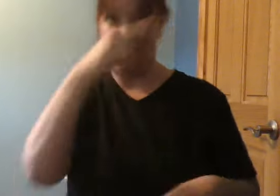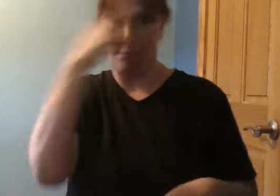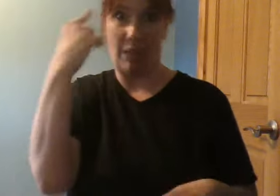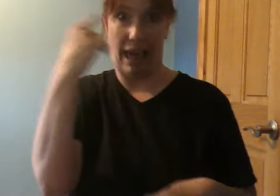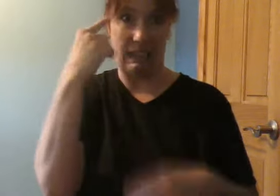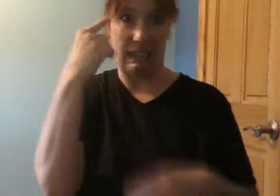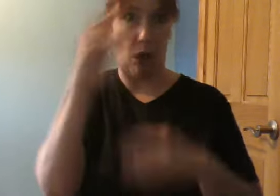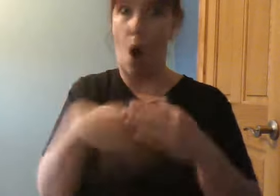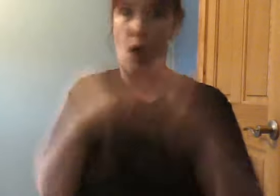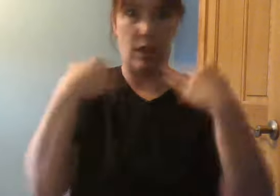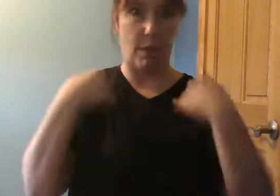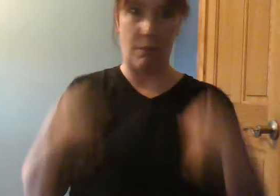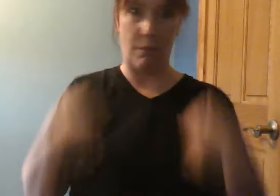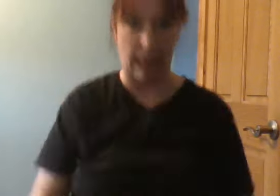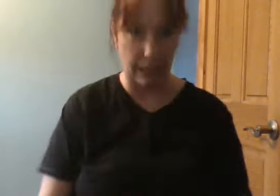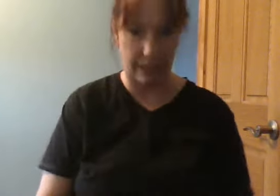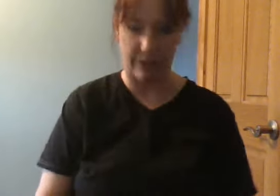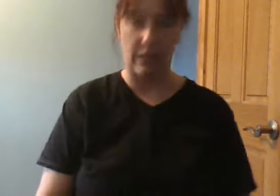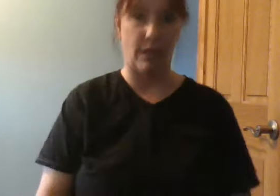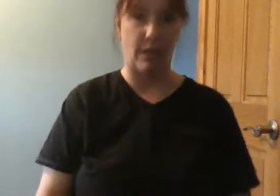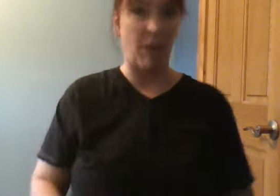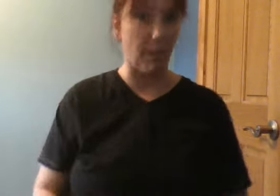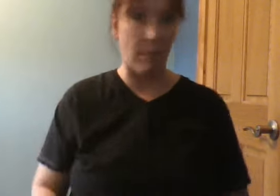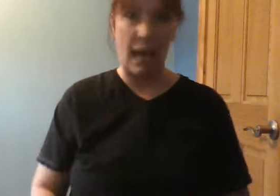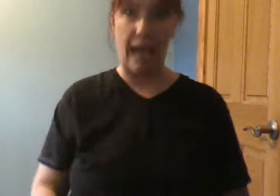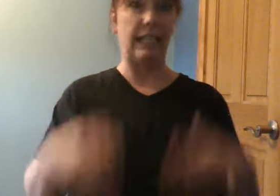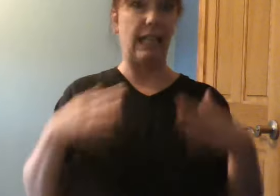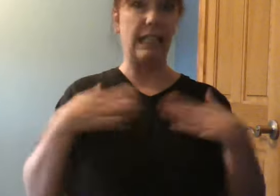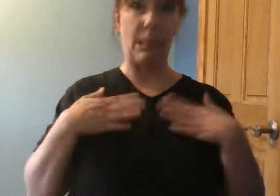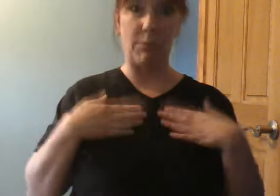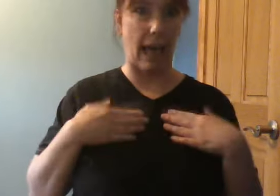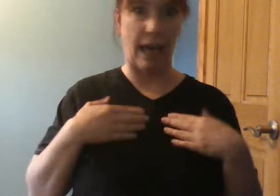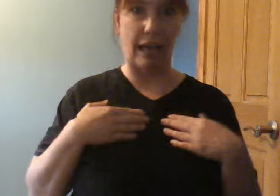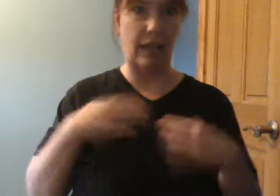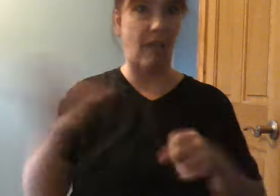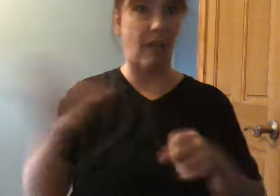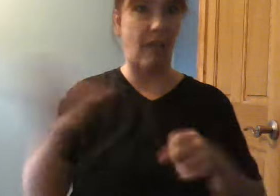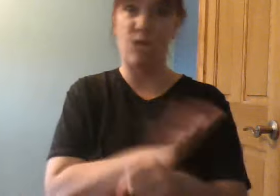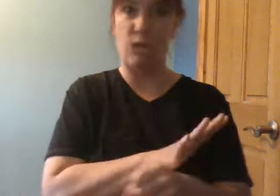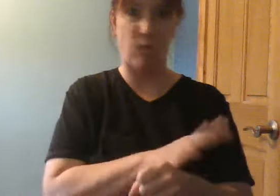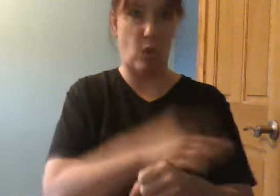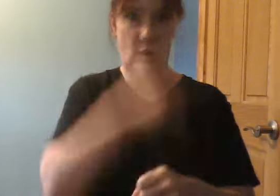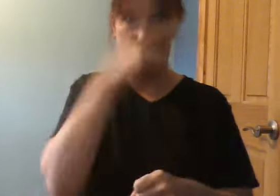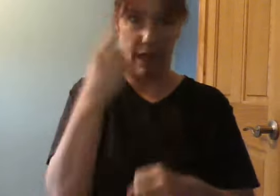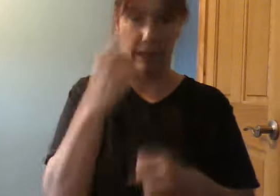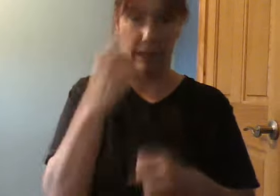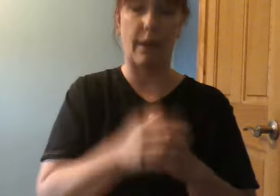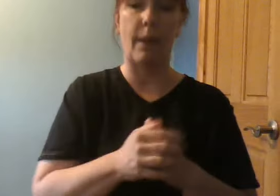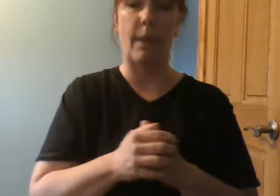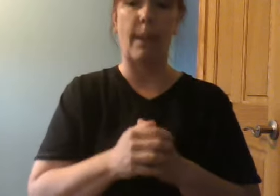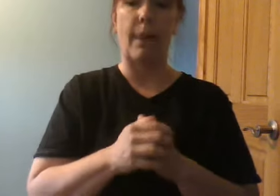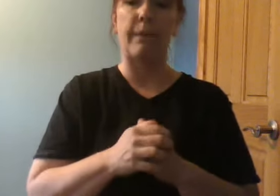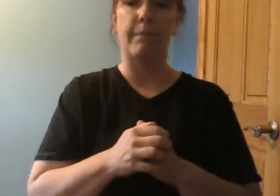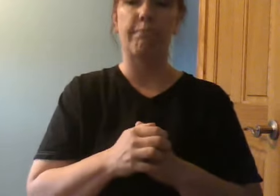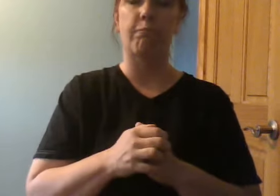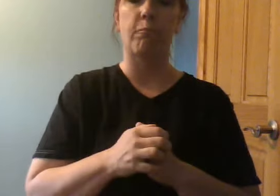black trousers, black boot. I went dressed completely in black. I go into the bank at 10 o'clock. Oh, hi, I'm Dave Birch. I've got a 3 o'clock with so-and-so. They're sure, and they